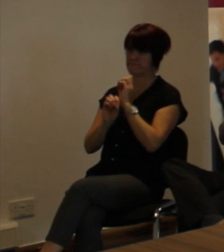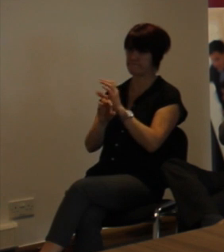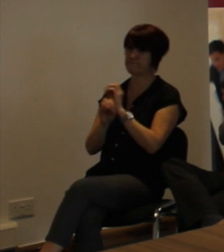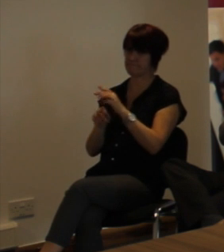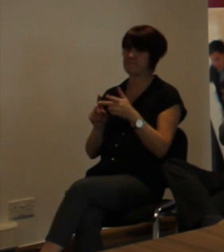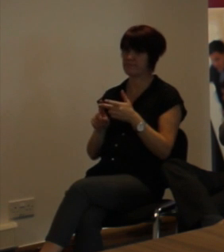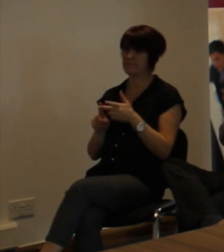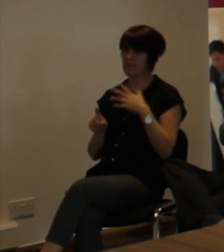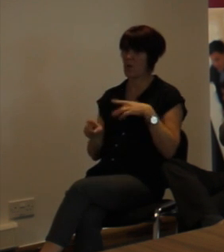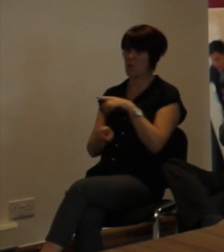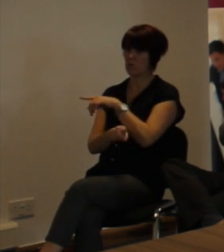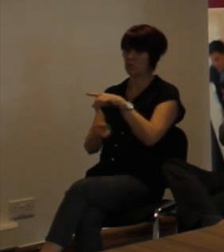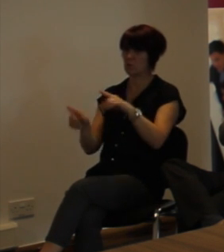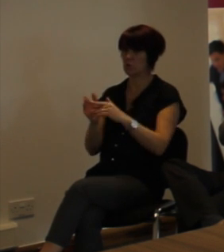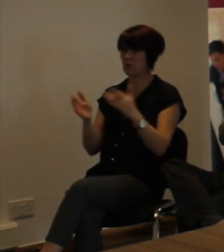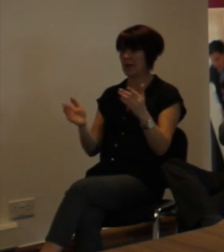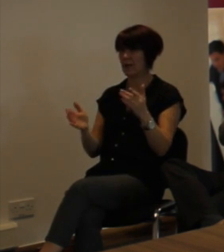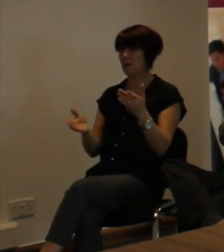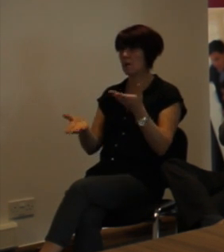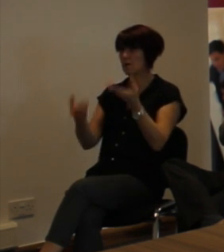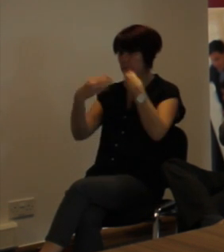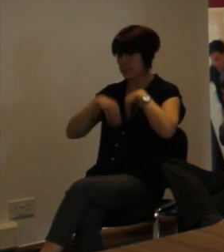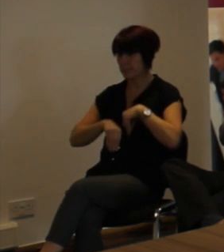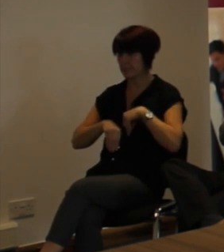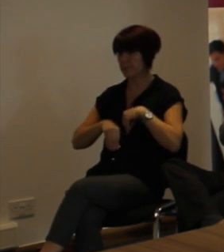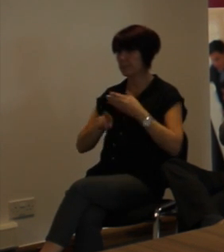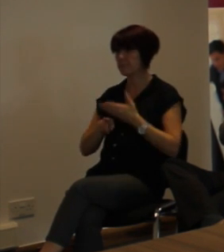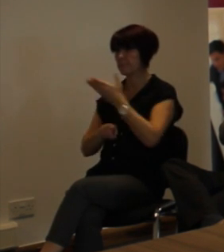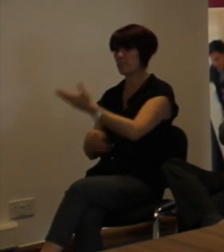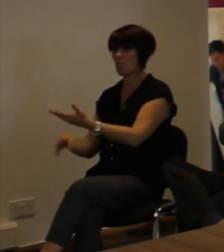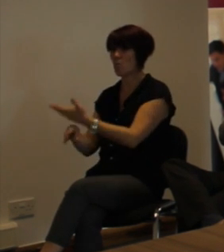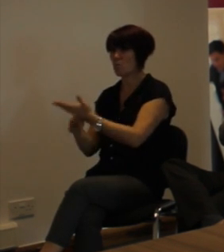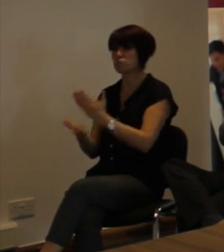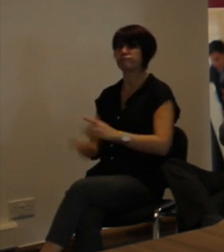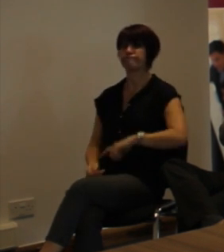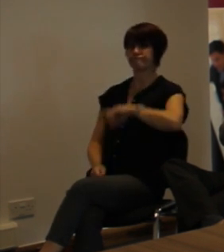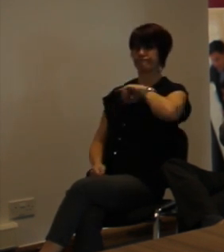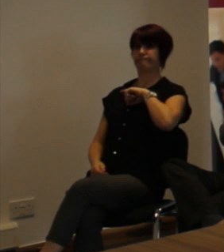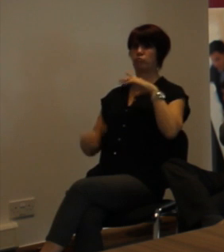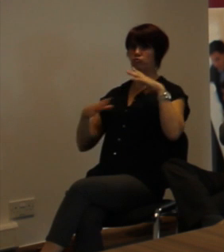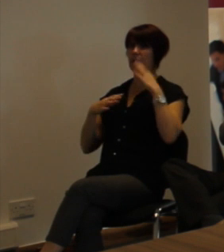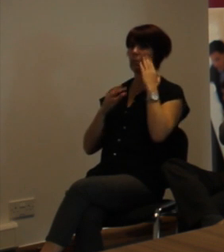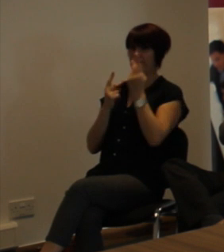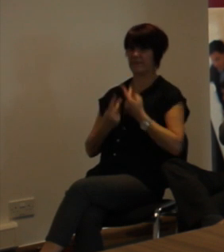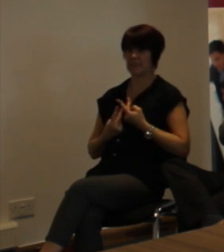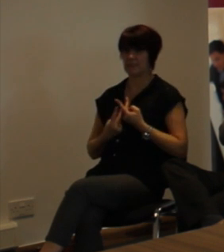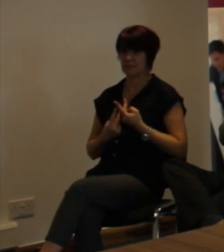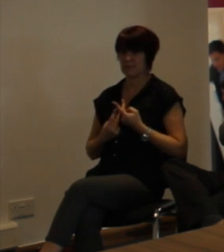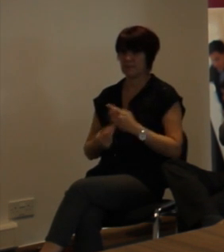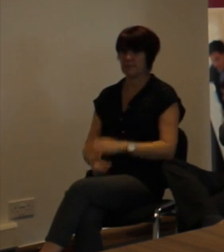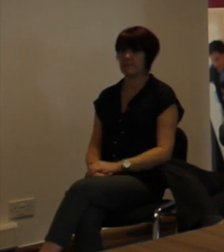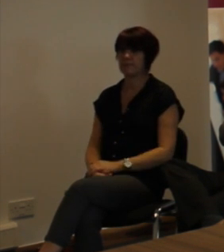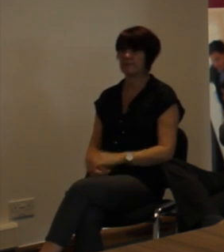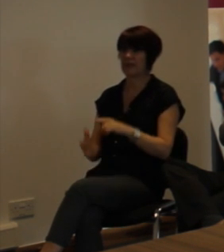So I want you to be in a position today when you go home to be sure you're confident enough to have everything ready for me to come and see you.